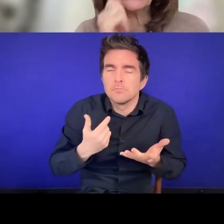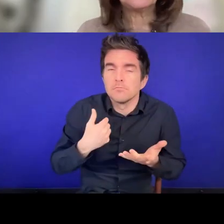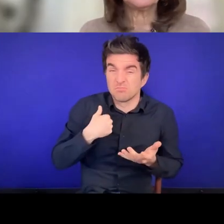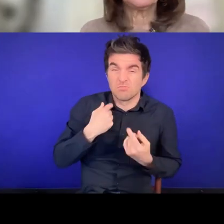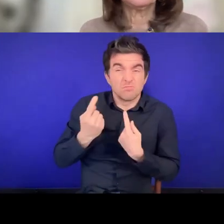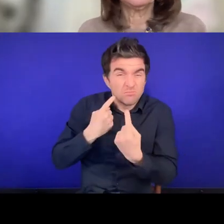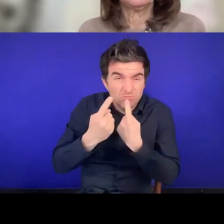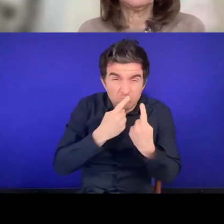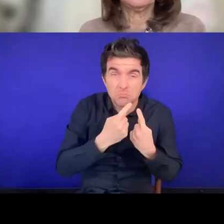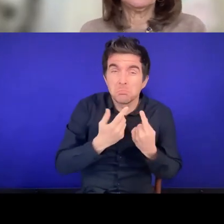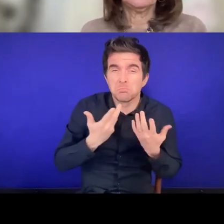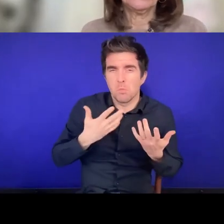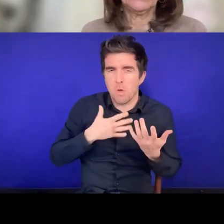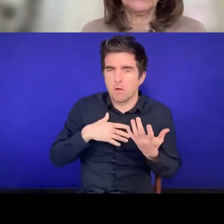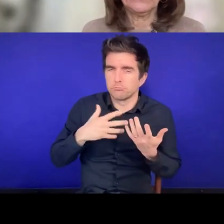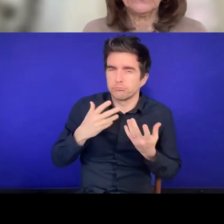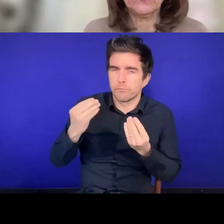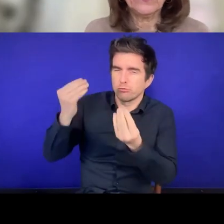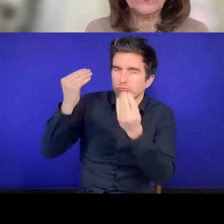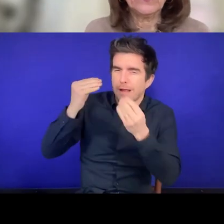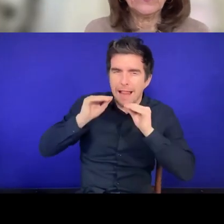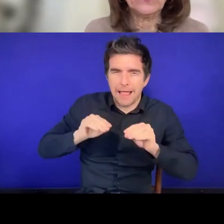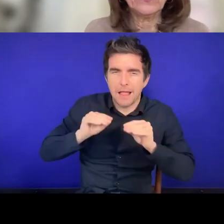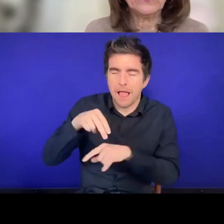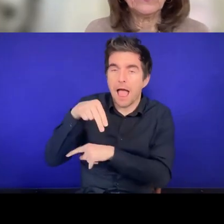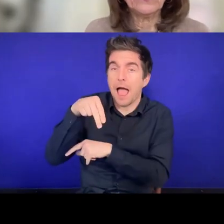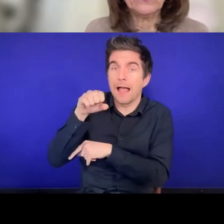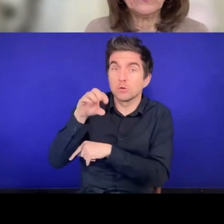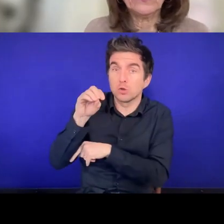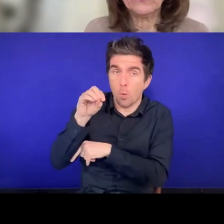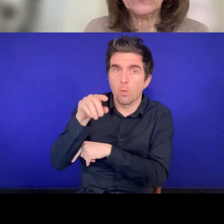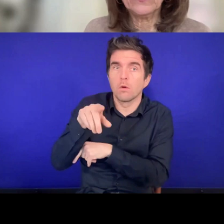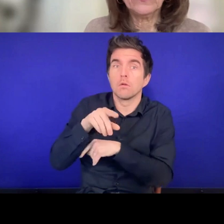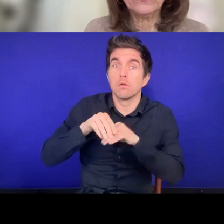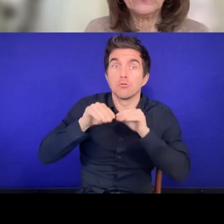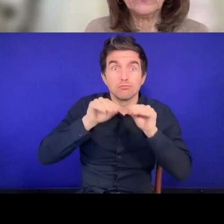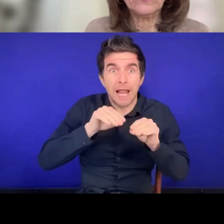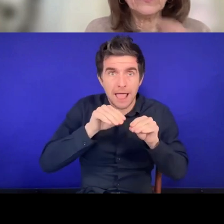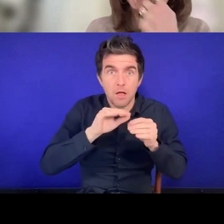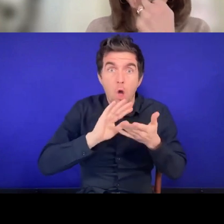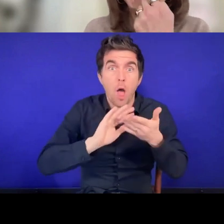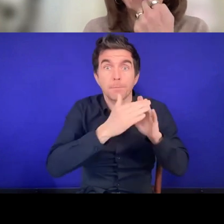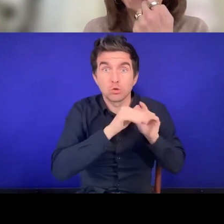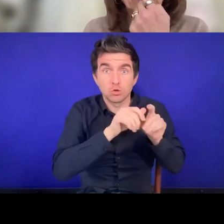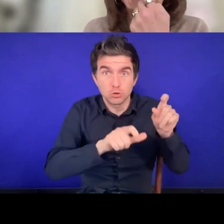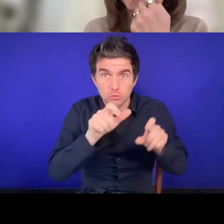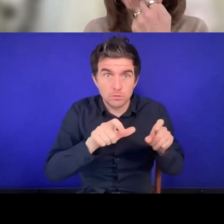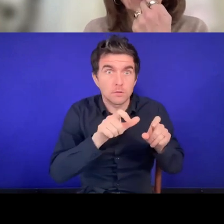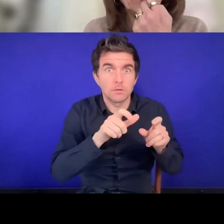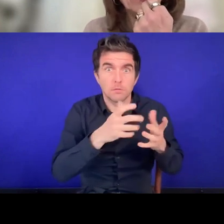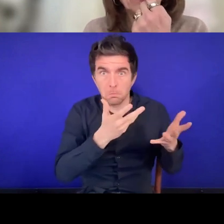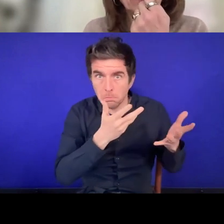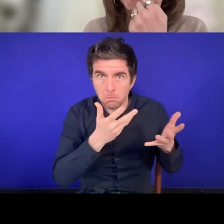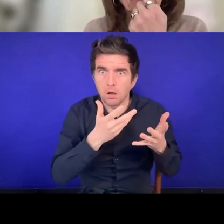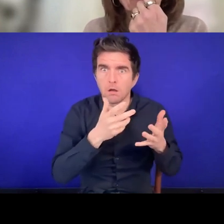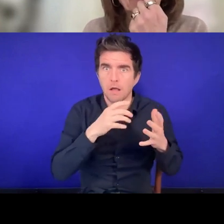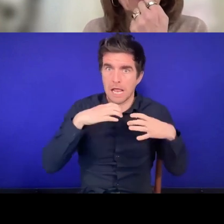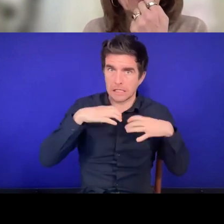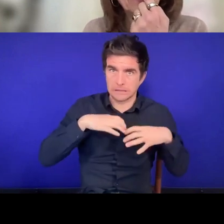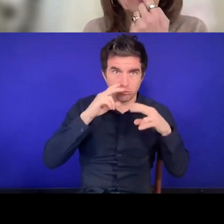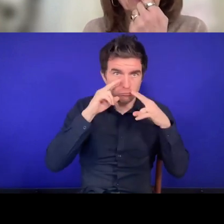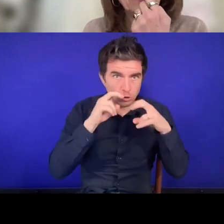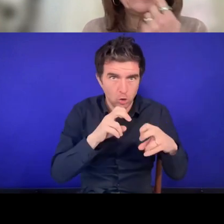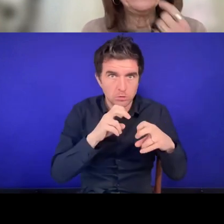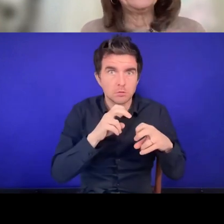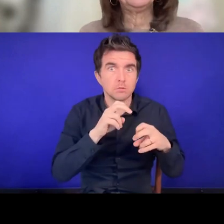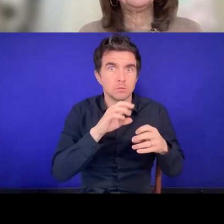understanding these processes themselves. And also so they're empowered to collect their own data in their own communities, whether or not